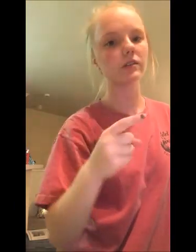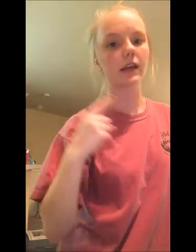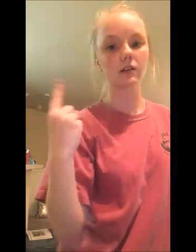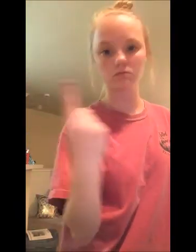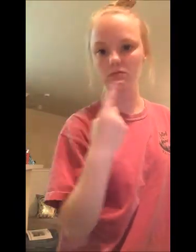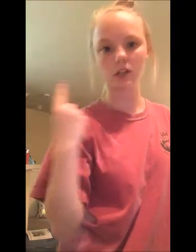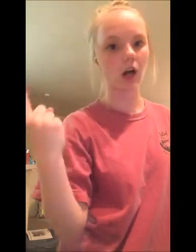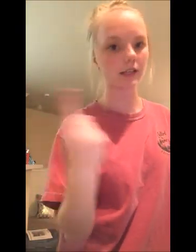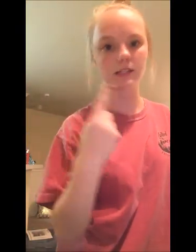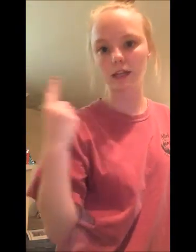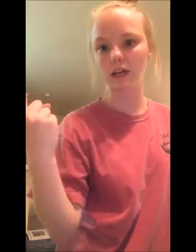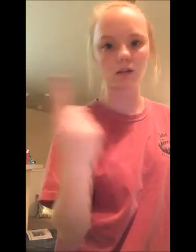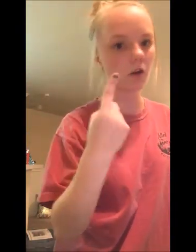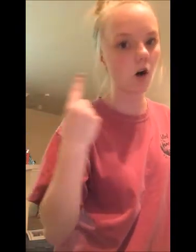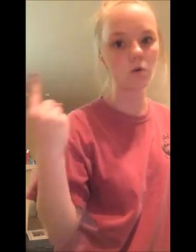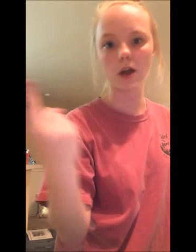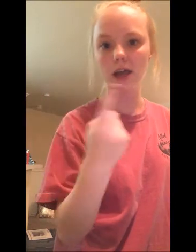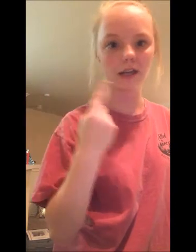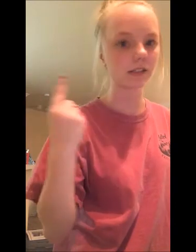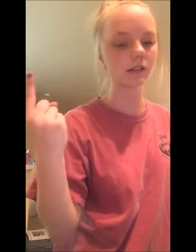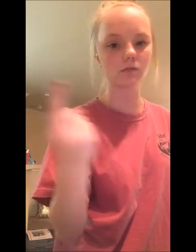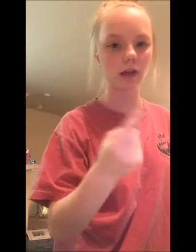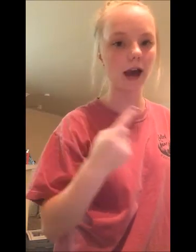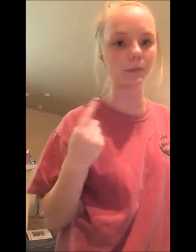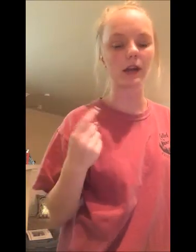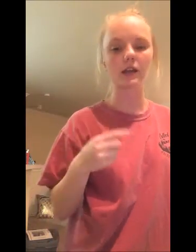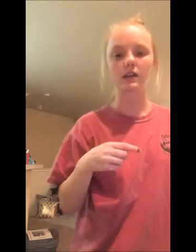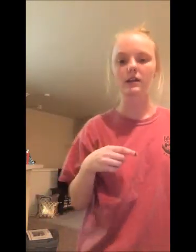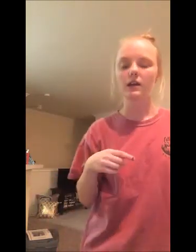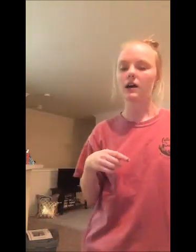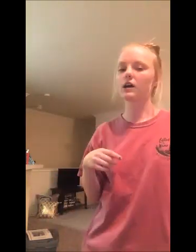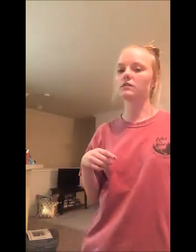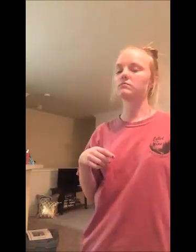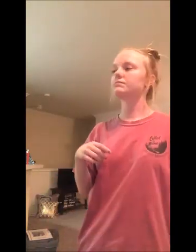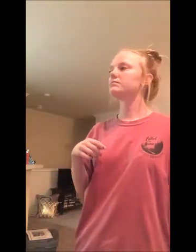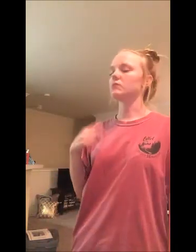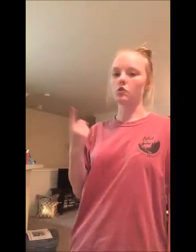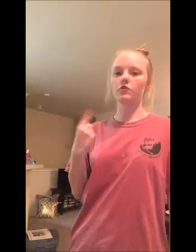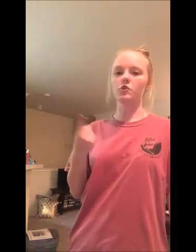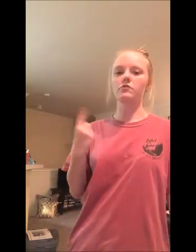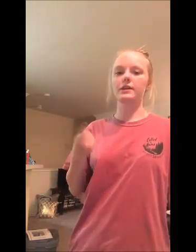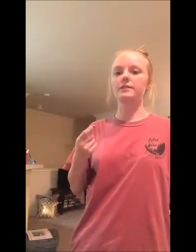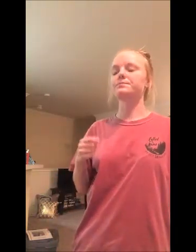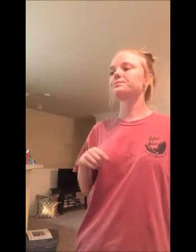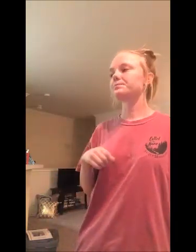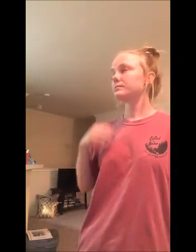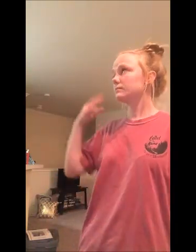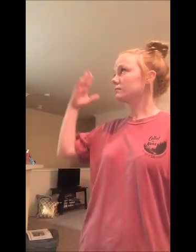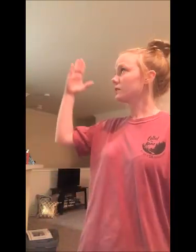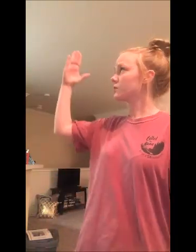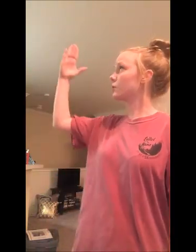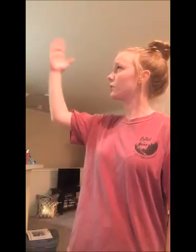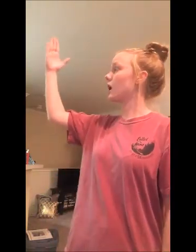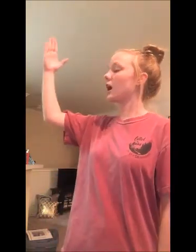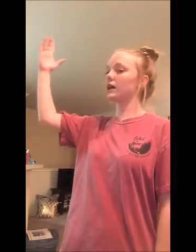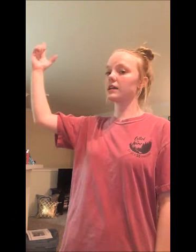Like, clock is ticking, always happening. Over and over again. So God